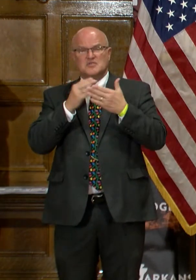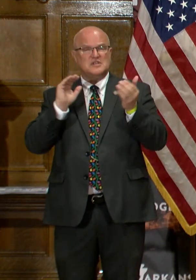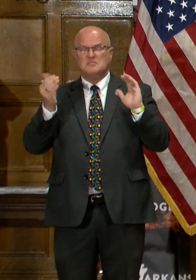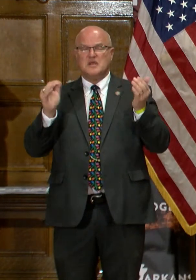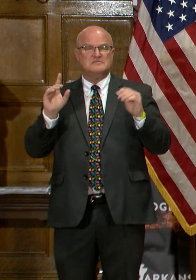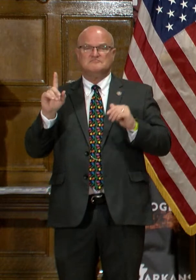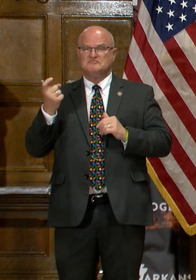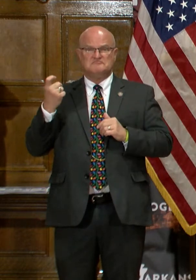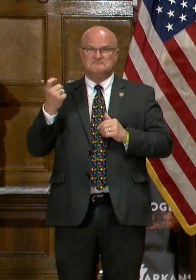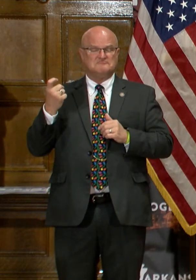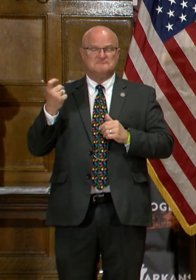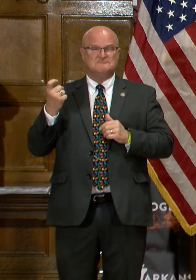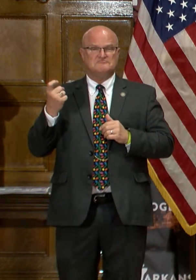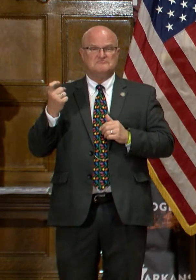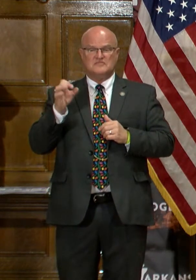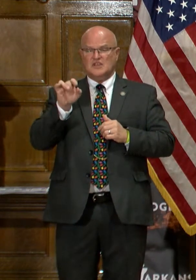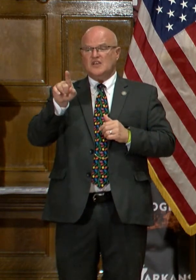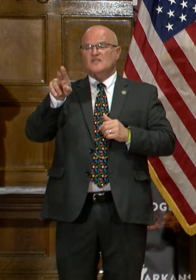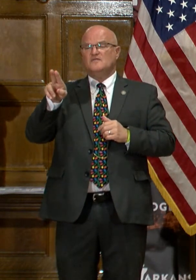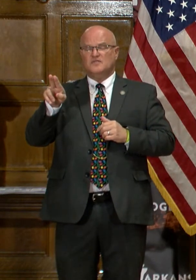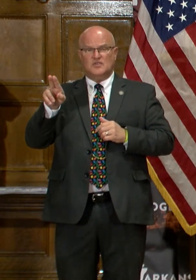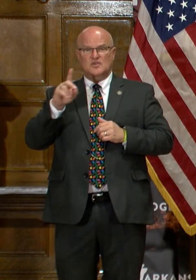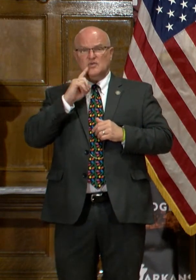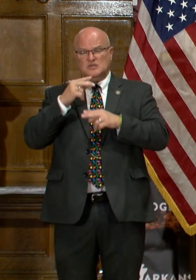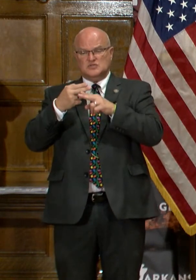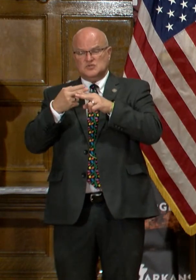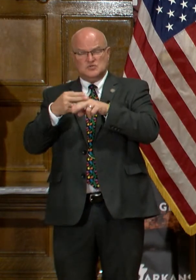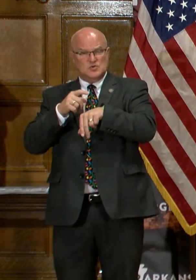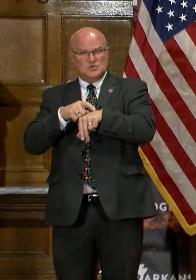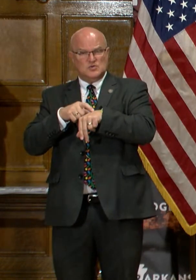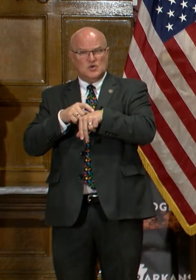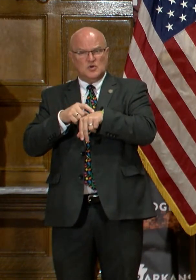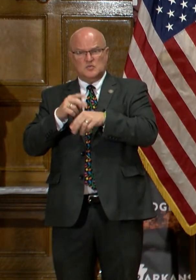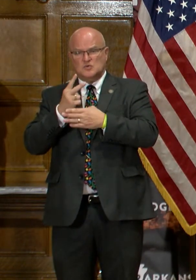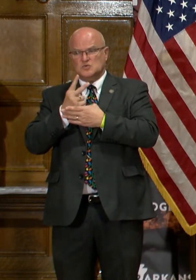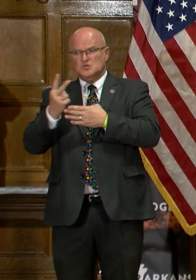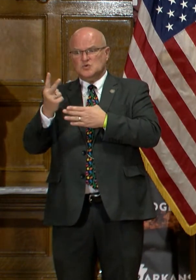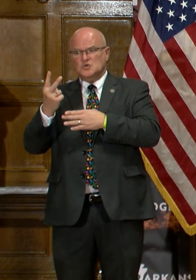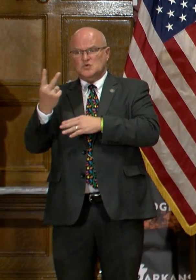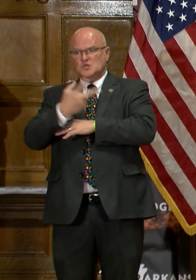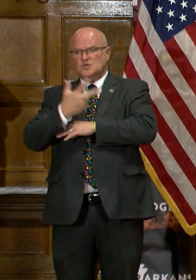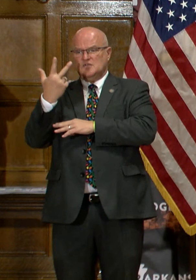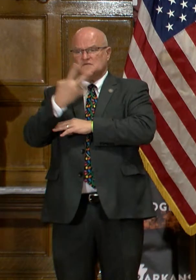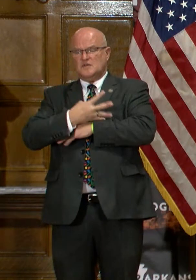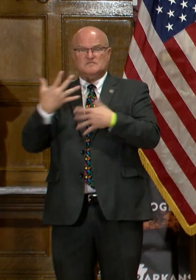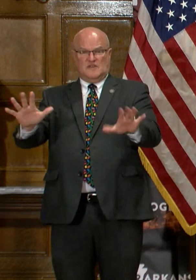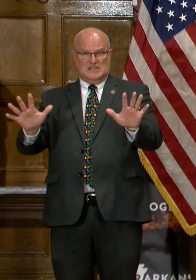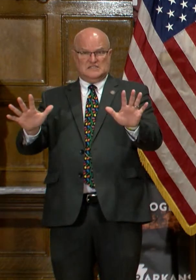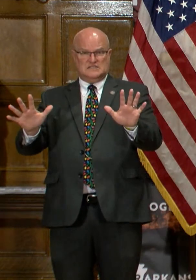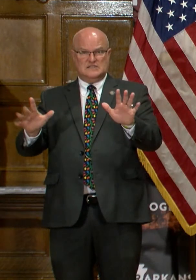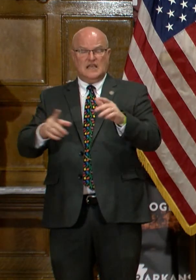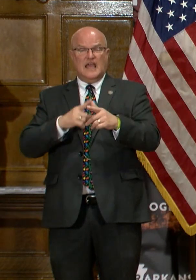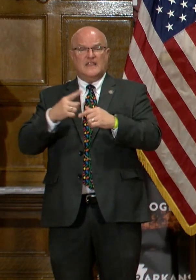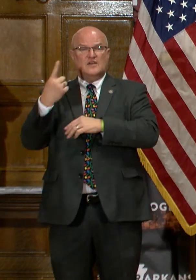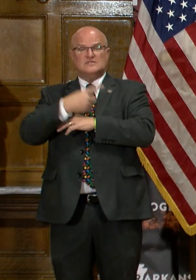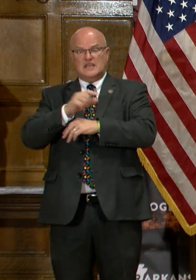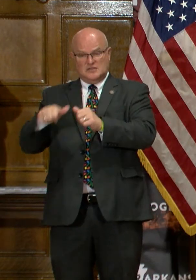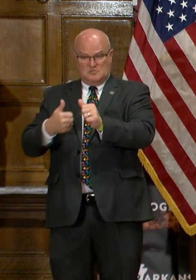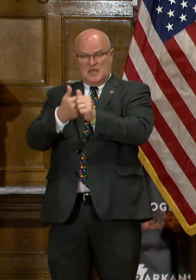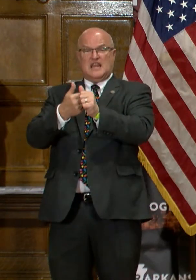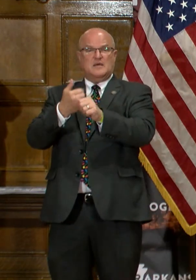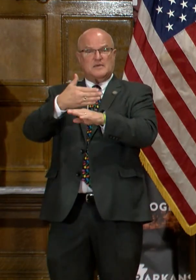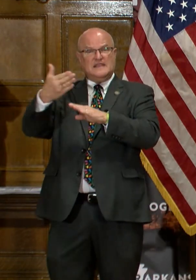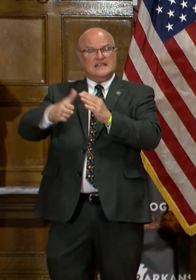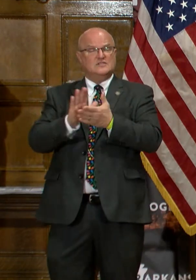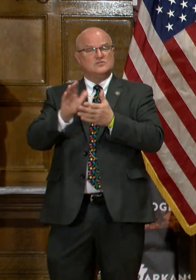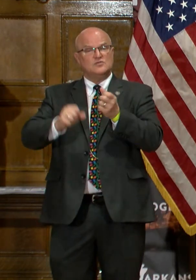comparison. Flu season is short-term, 2, 3, 4 days closure, and then those days are made up at